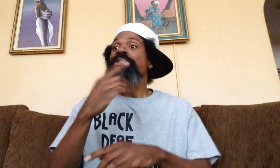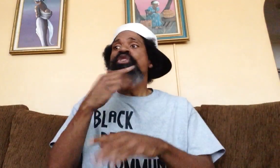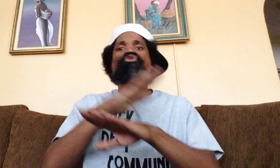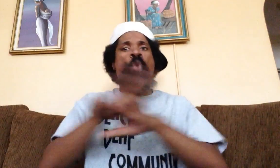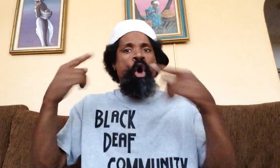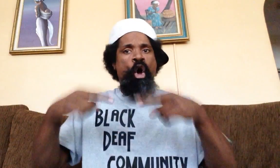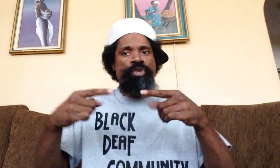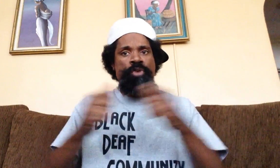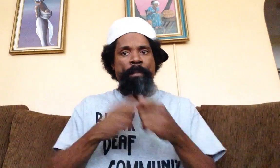anyway.